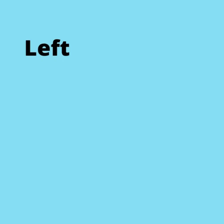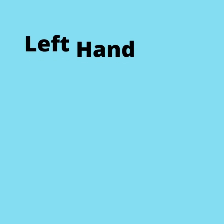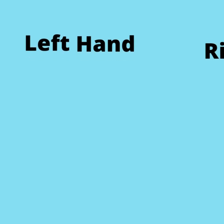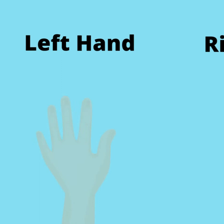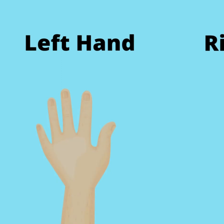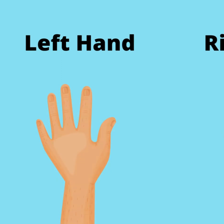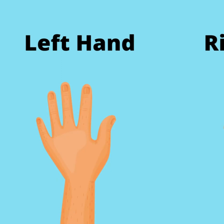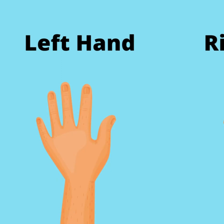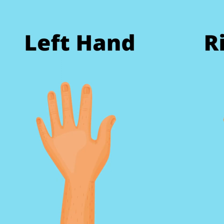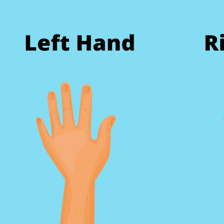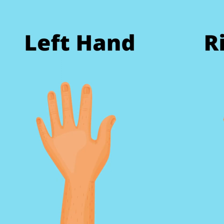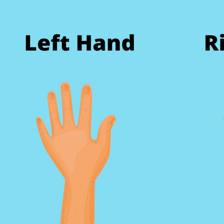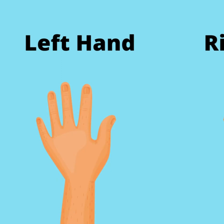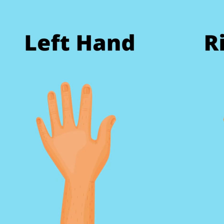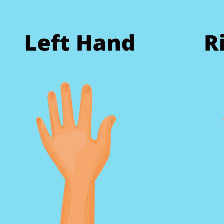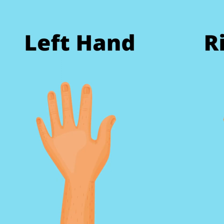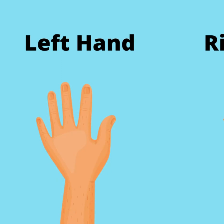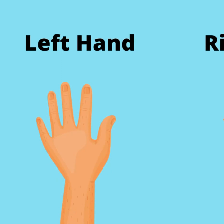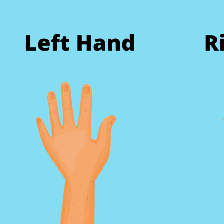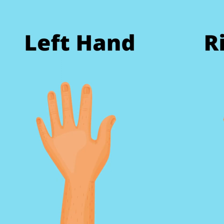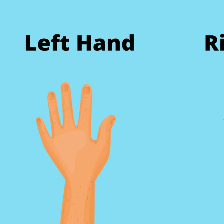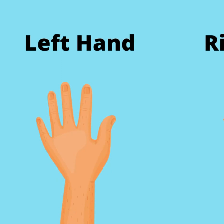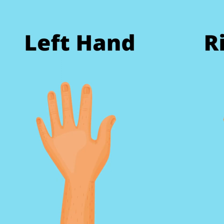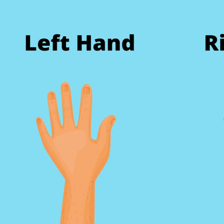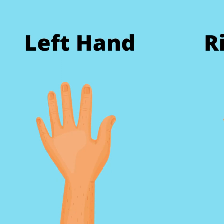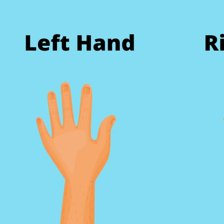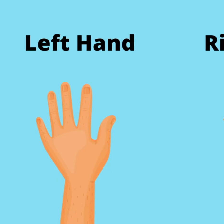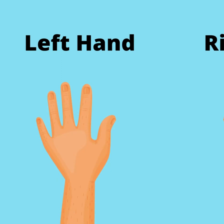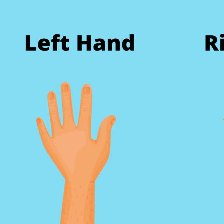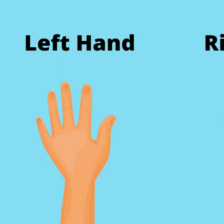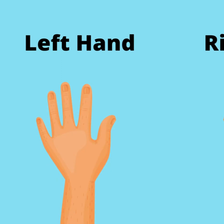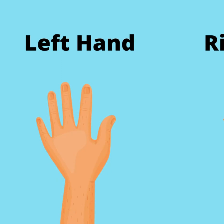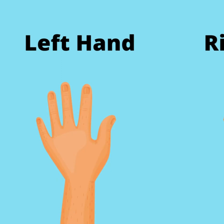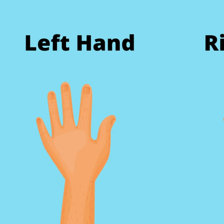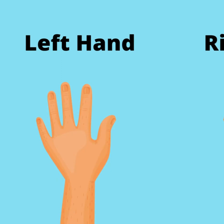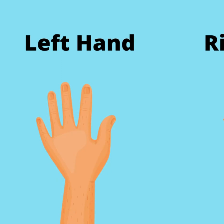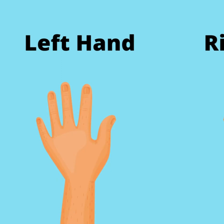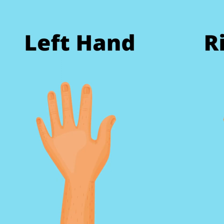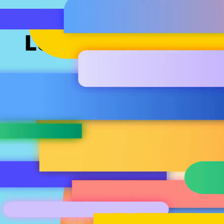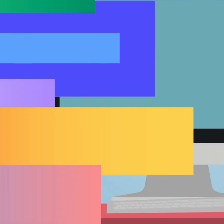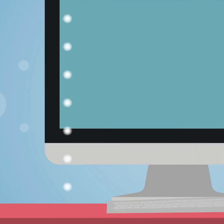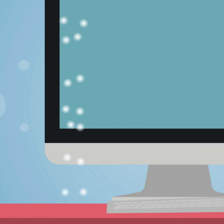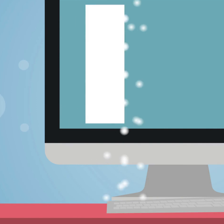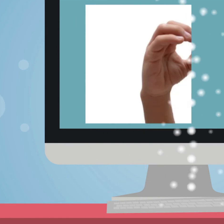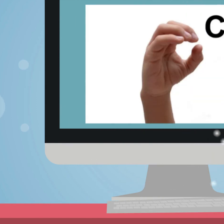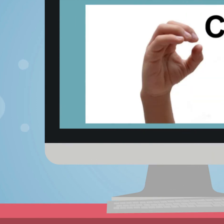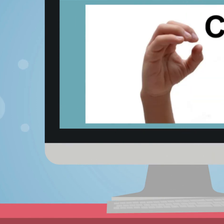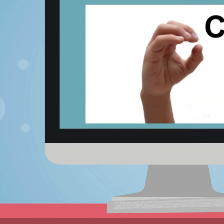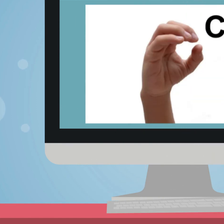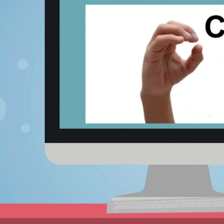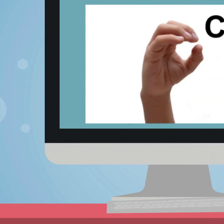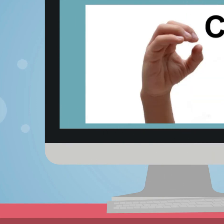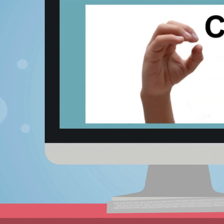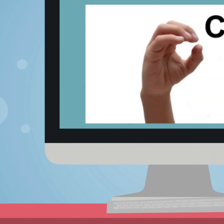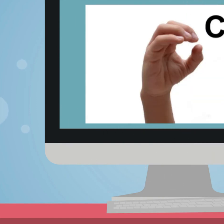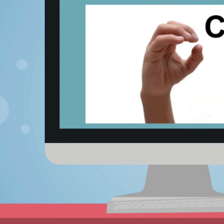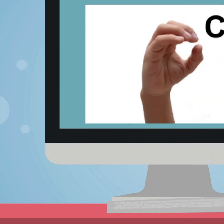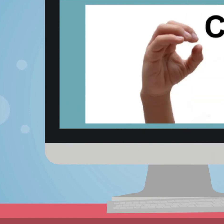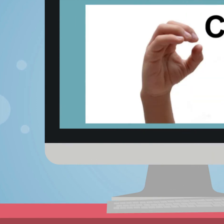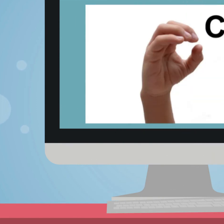your left or right hand, but most people prefer to use their dominant hand. Try making each sign language letter before it